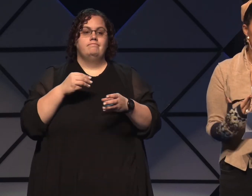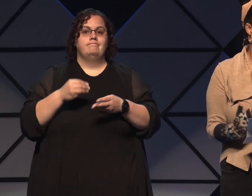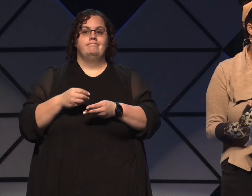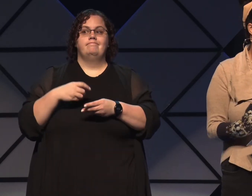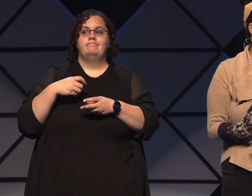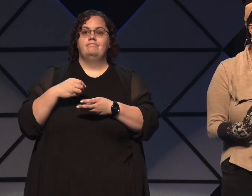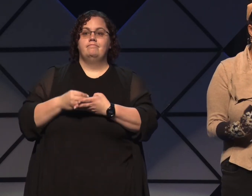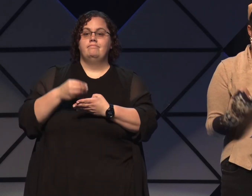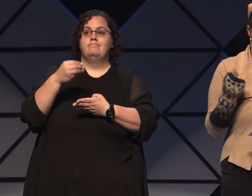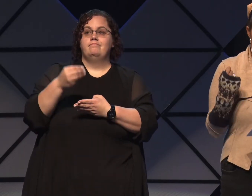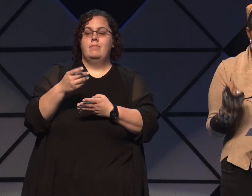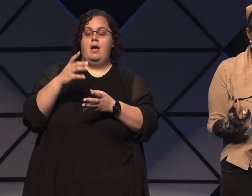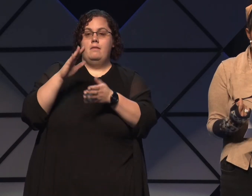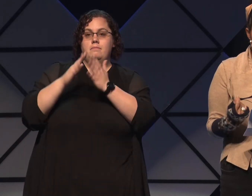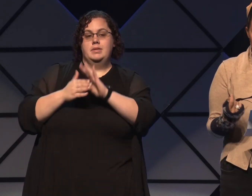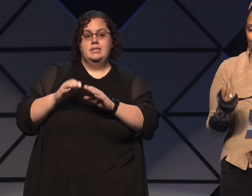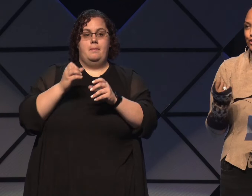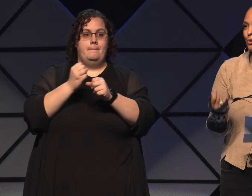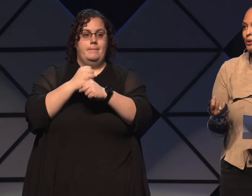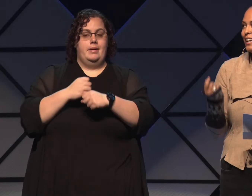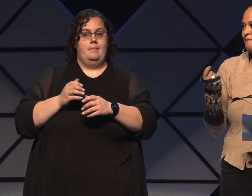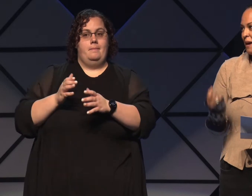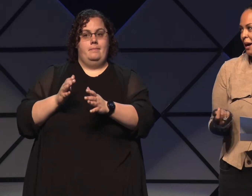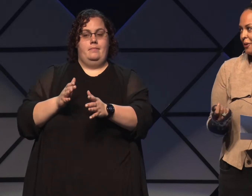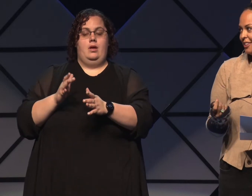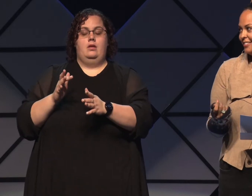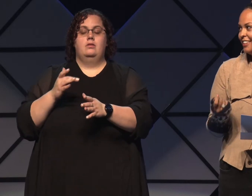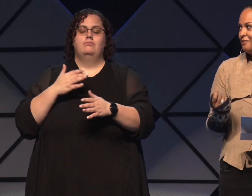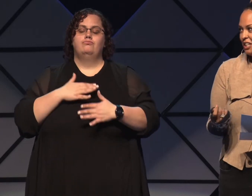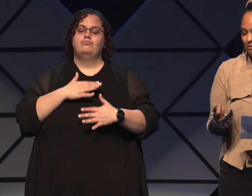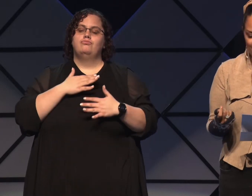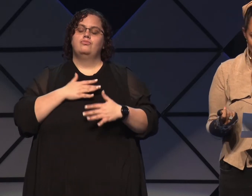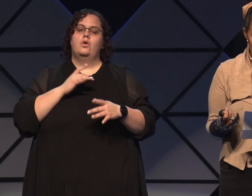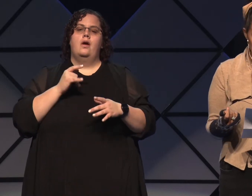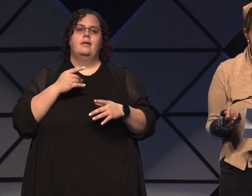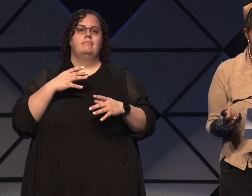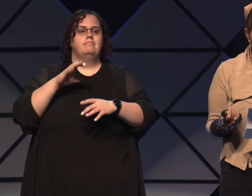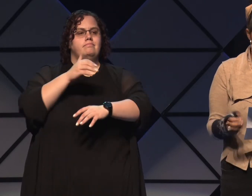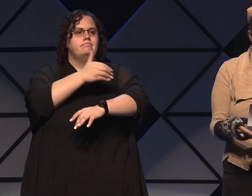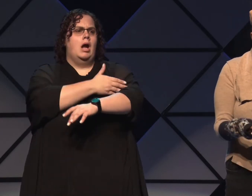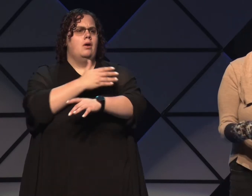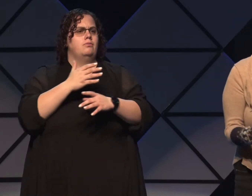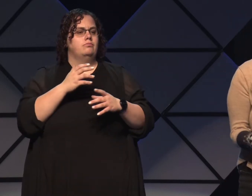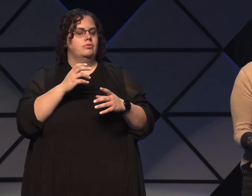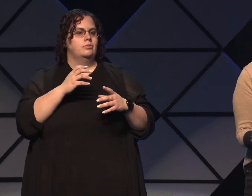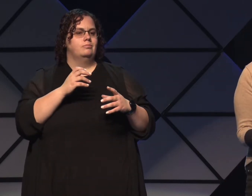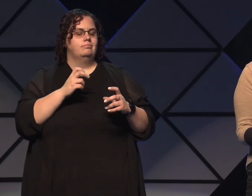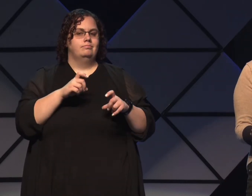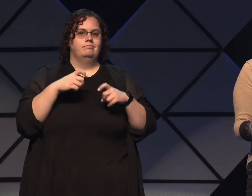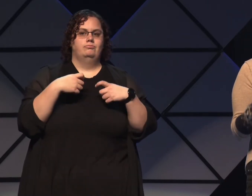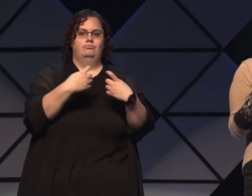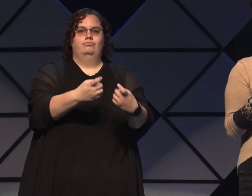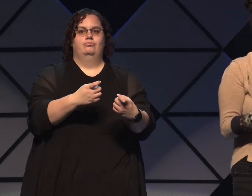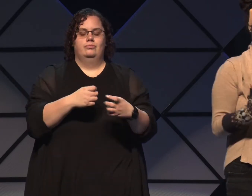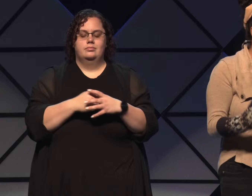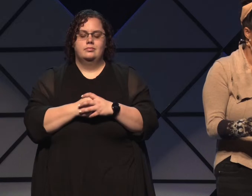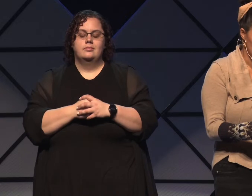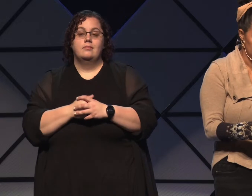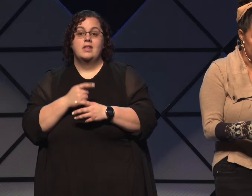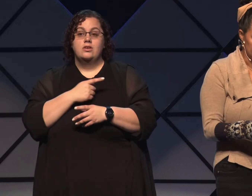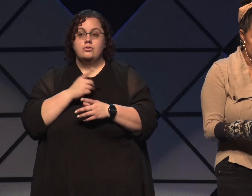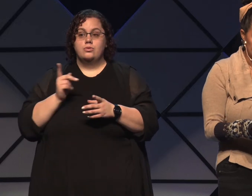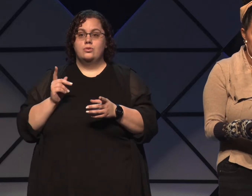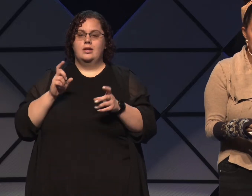of our church and to live in the joy and power of generosity. And to those of you that do give